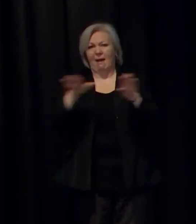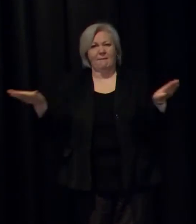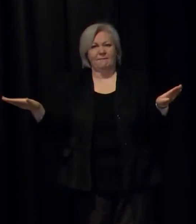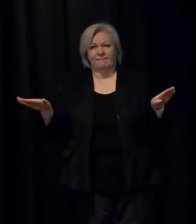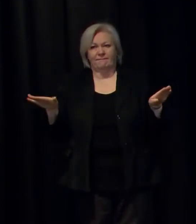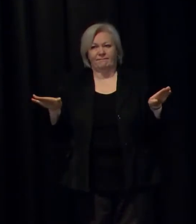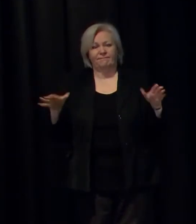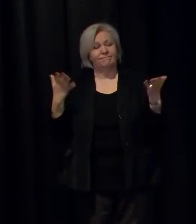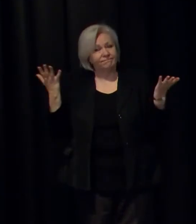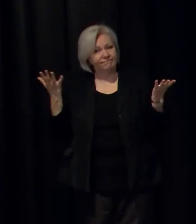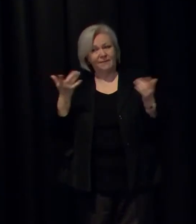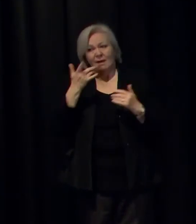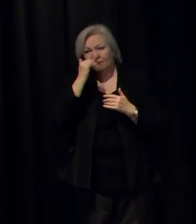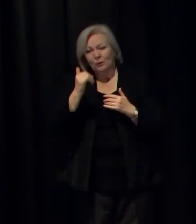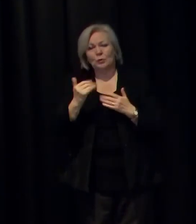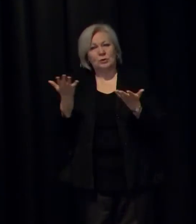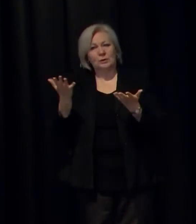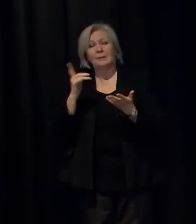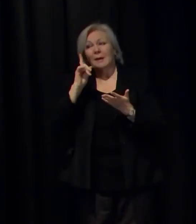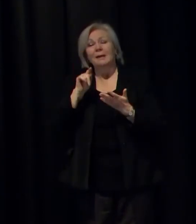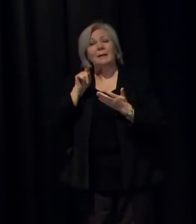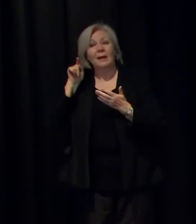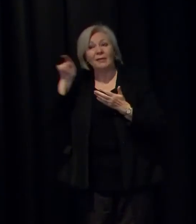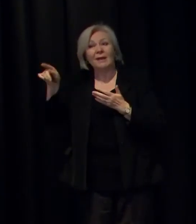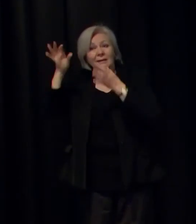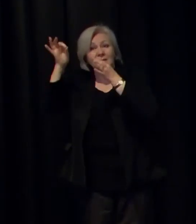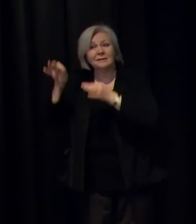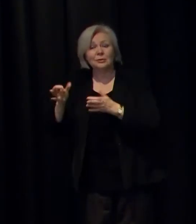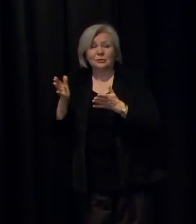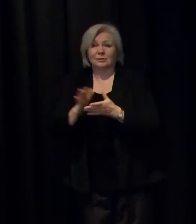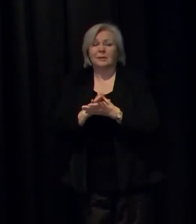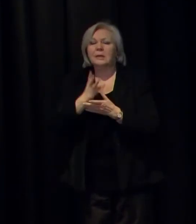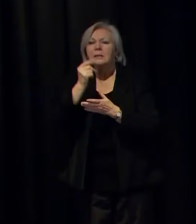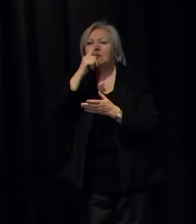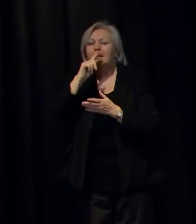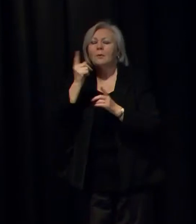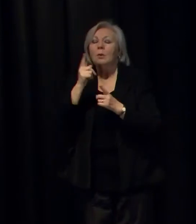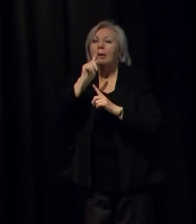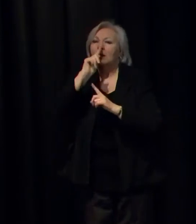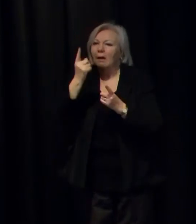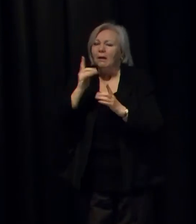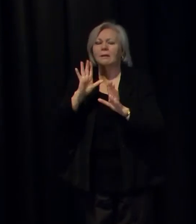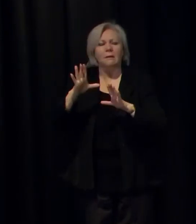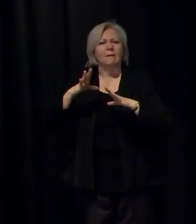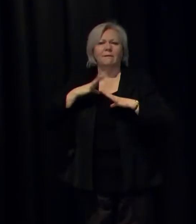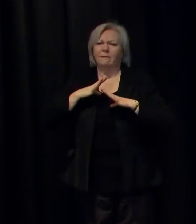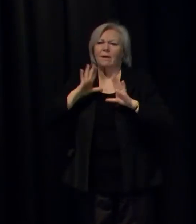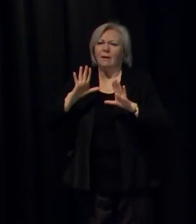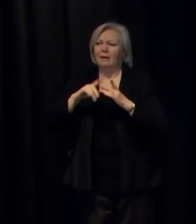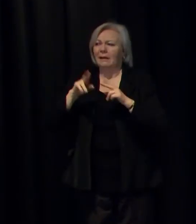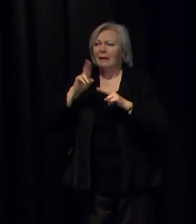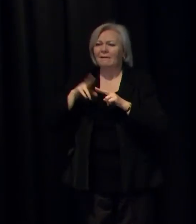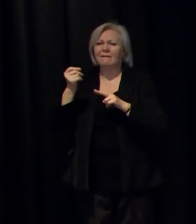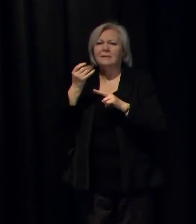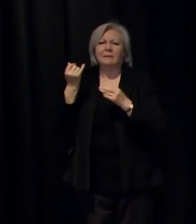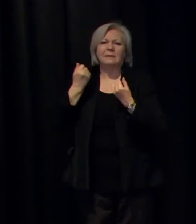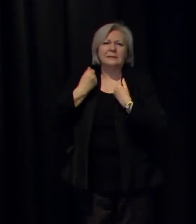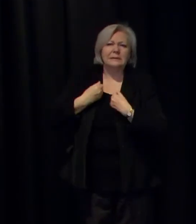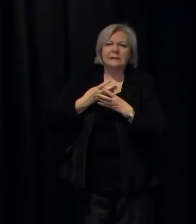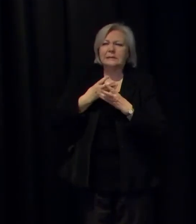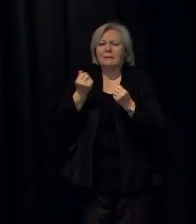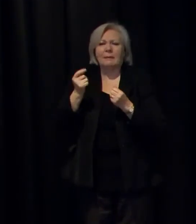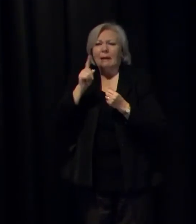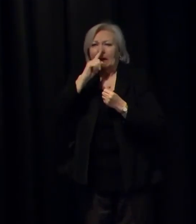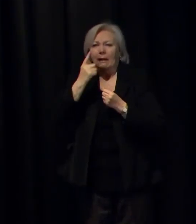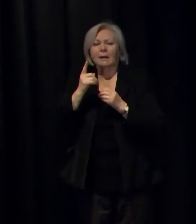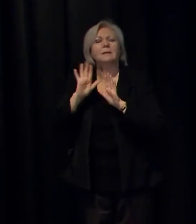to be. I just say to people, it's within your, not for those who can't get vaccinated, I stress. If you've got a medical issue and you can't get vaccinated, that's not including them.